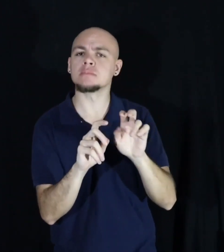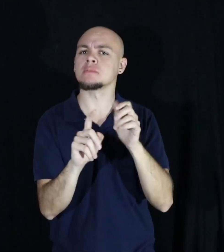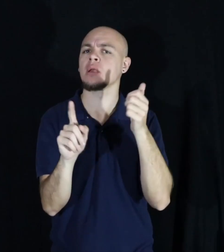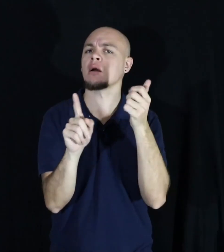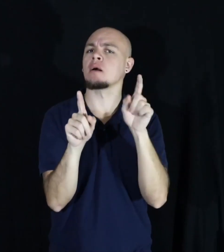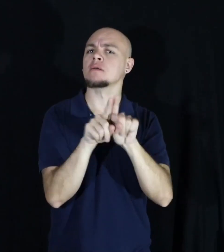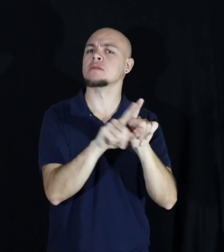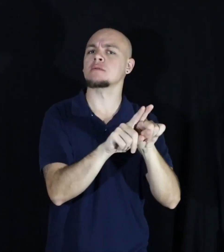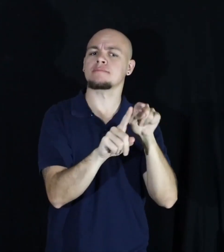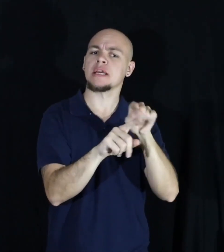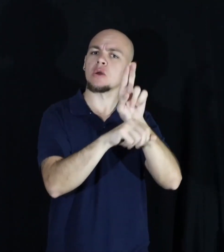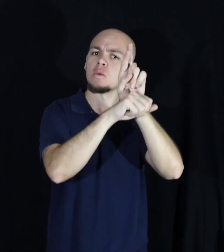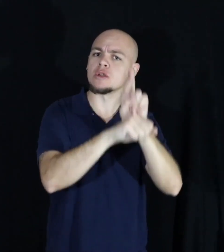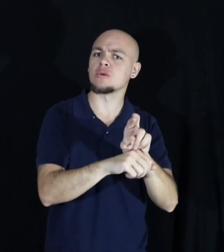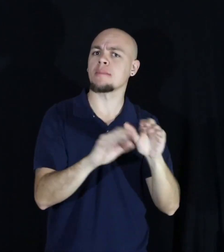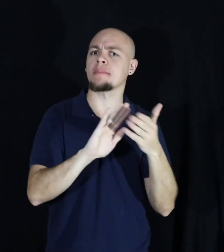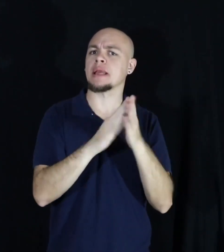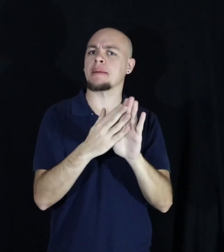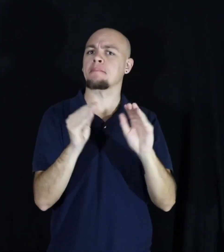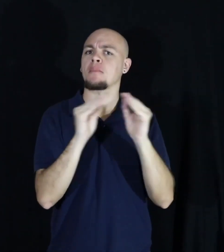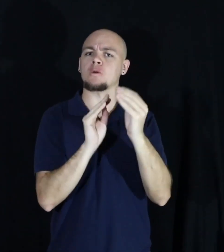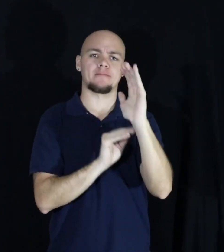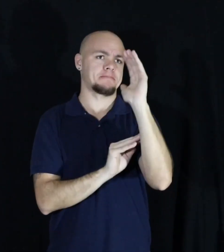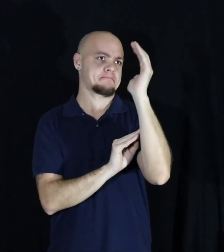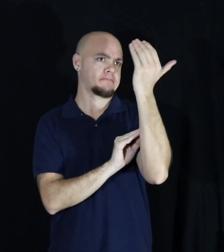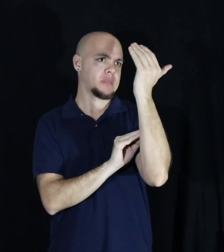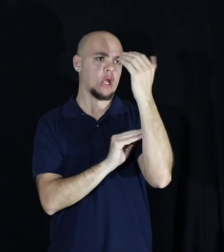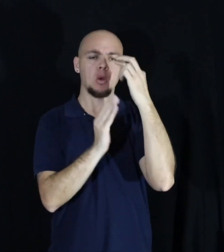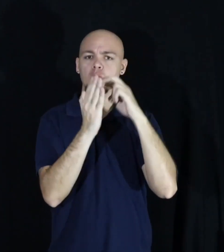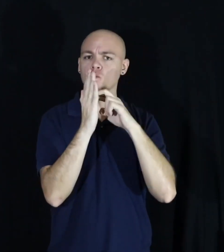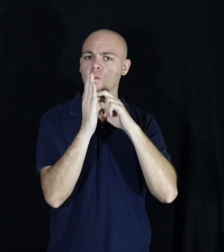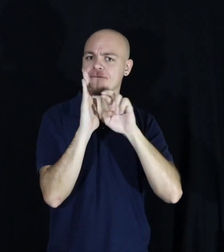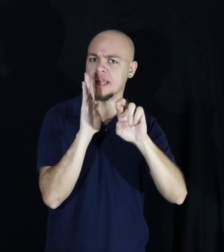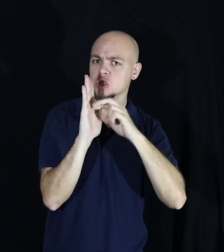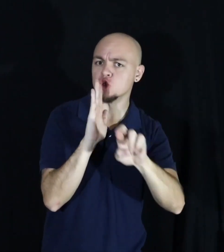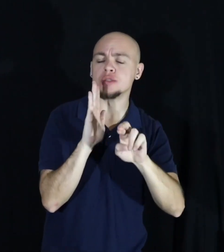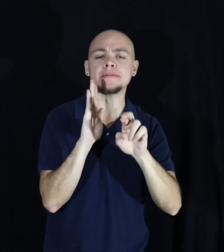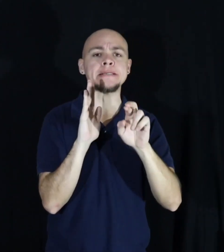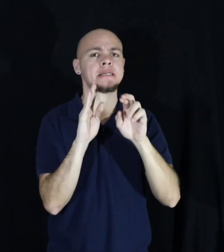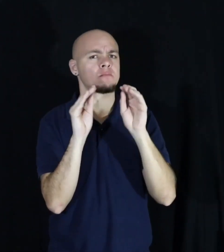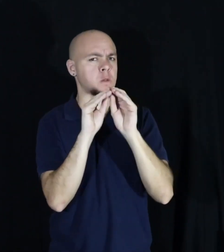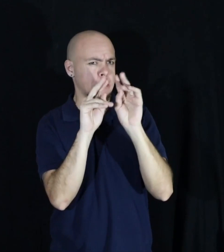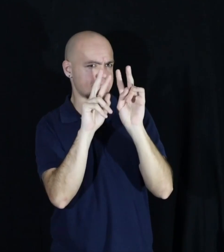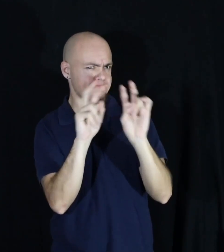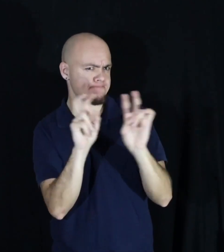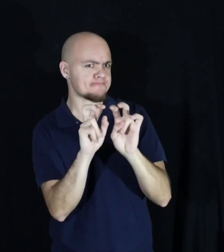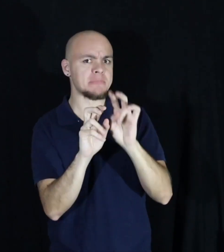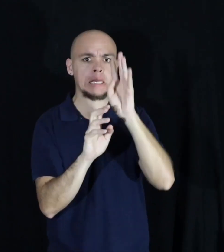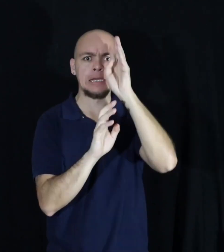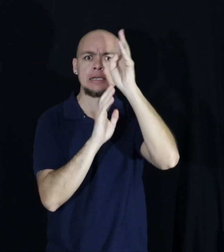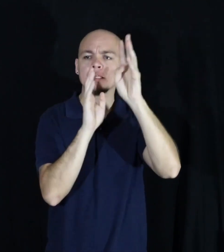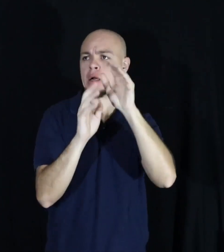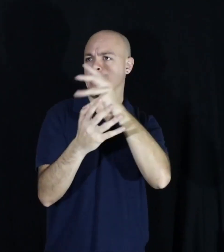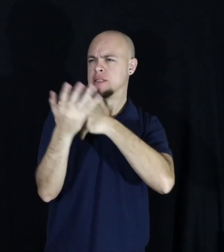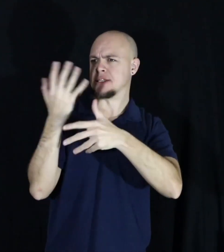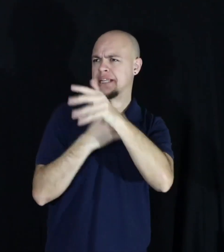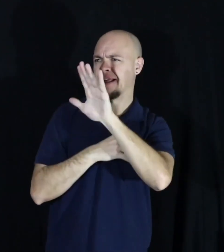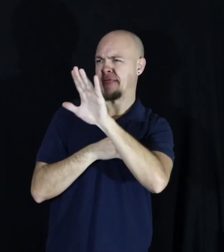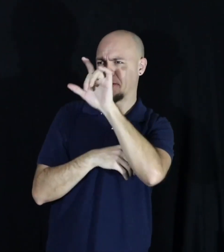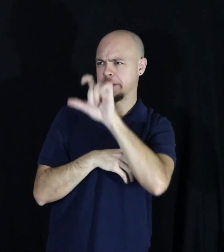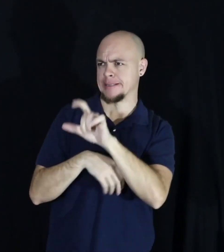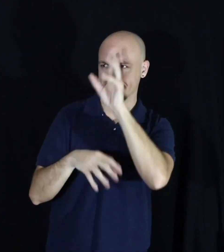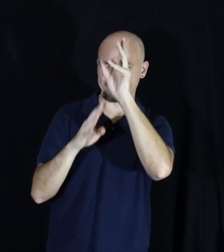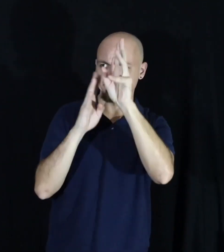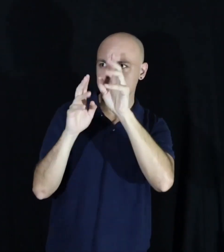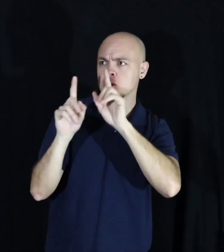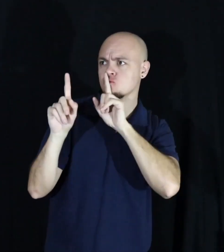learn from. It's a form of reflection and critique to creatively respond to society's needs.